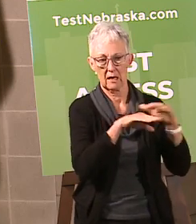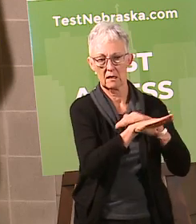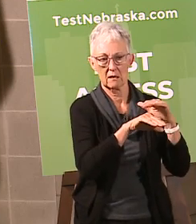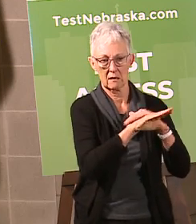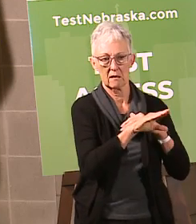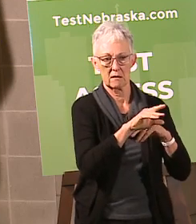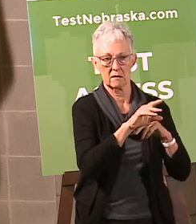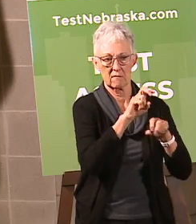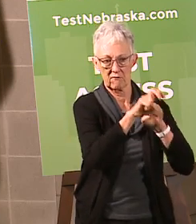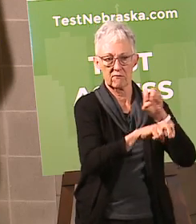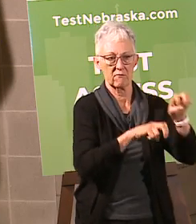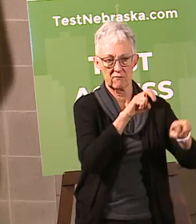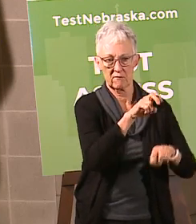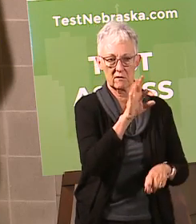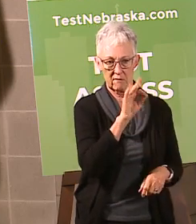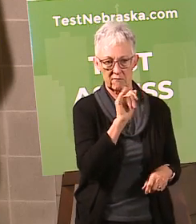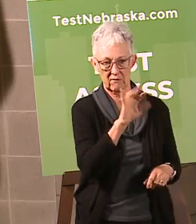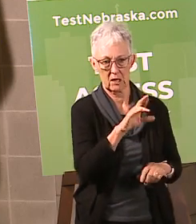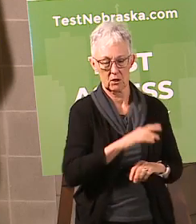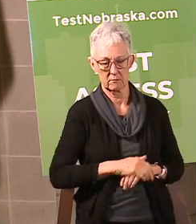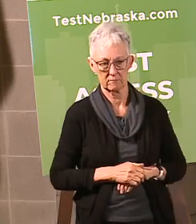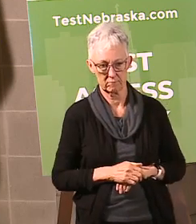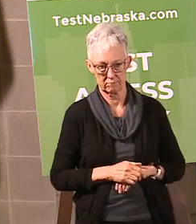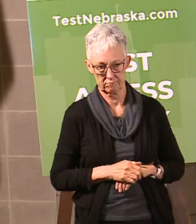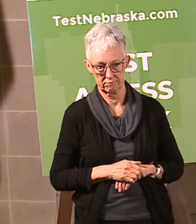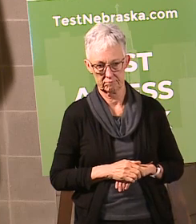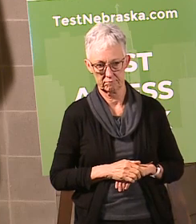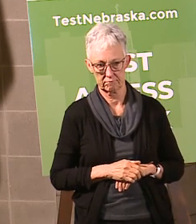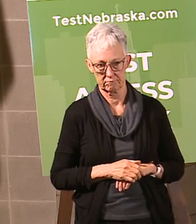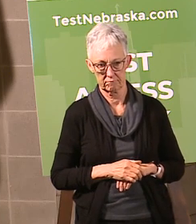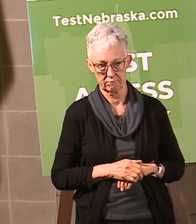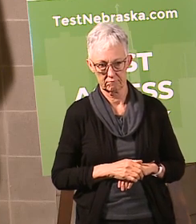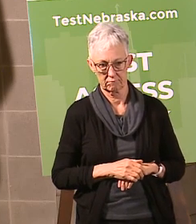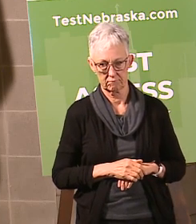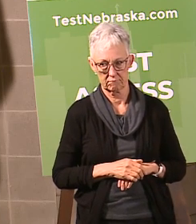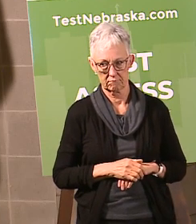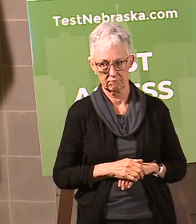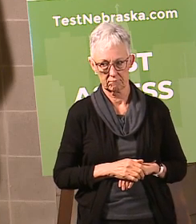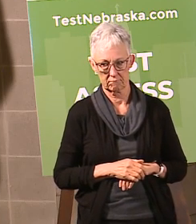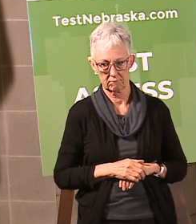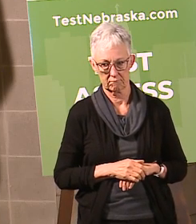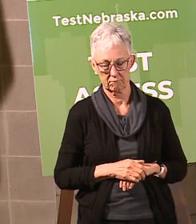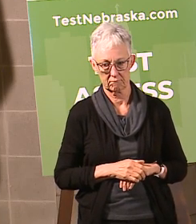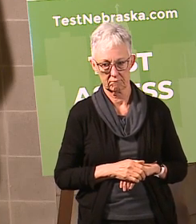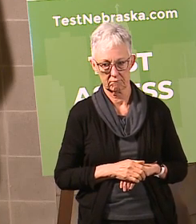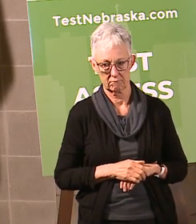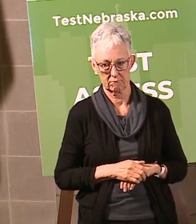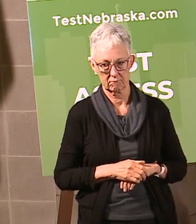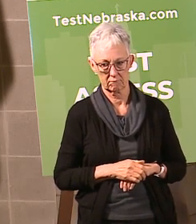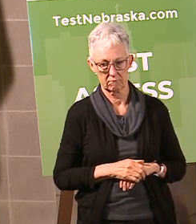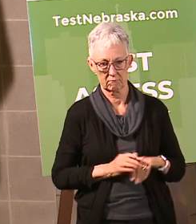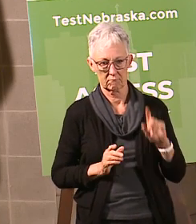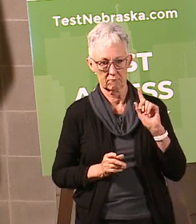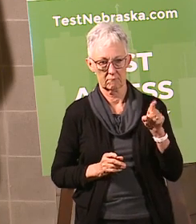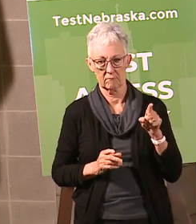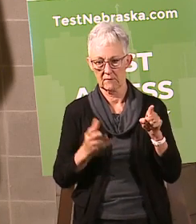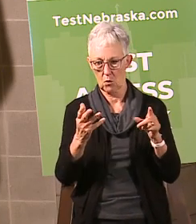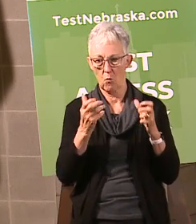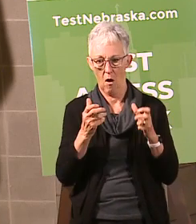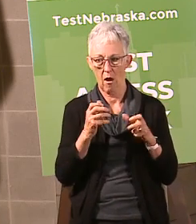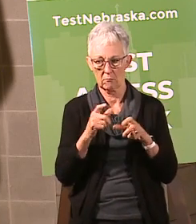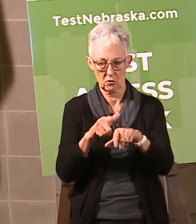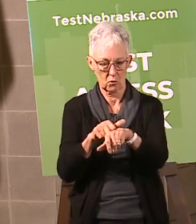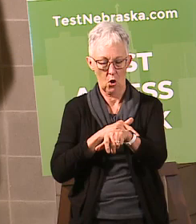to know if we can get an update on long-term care facilities, case count and death count. So they were looking,